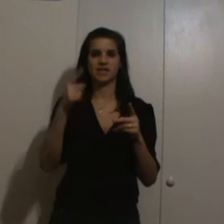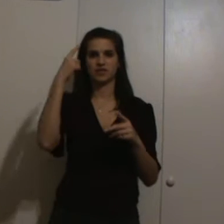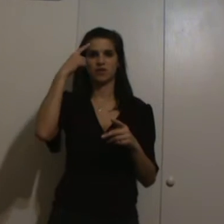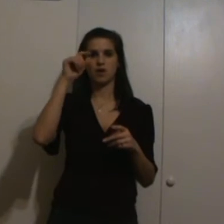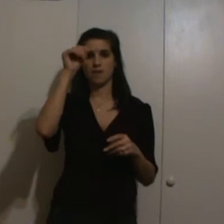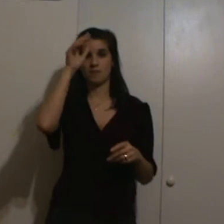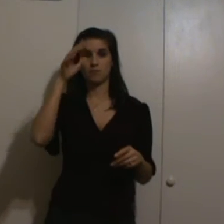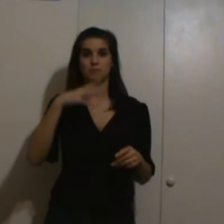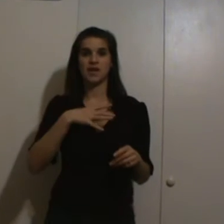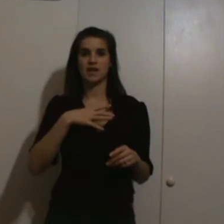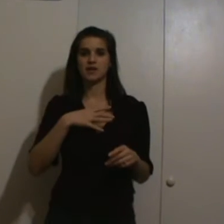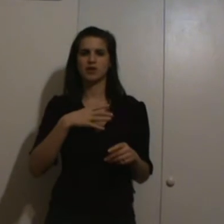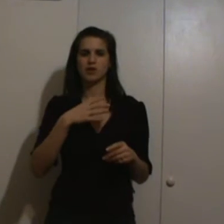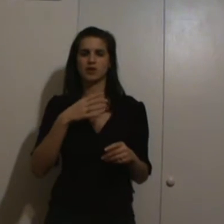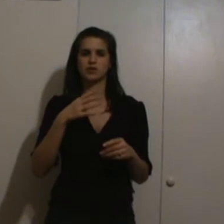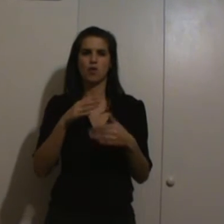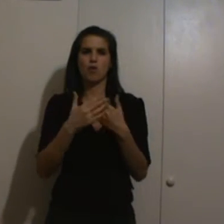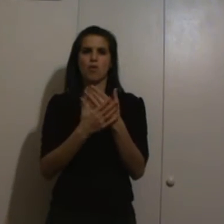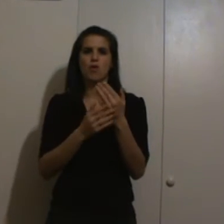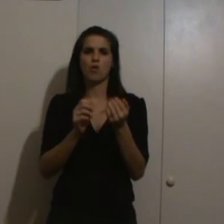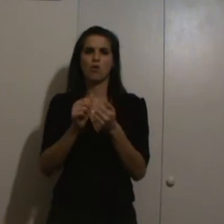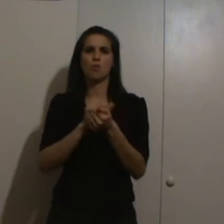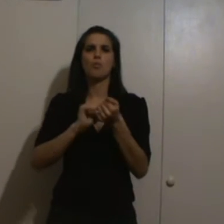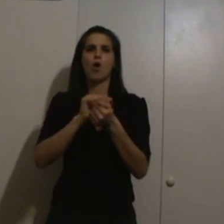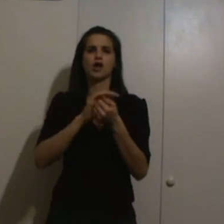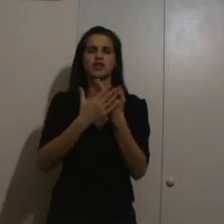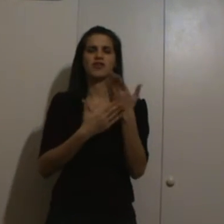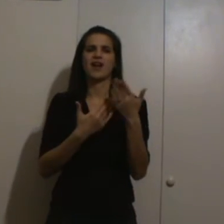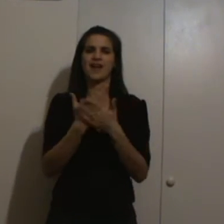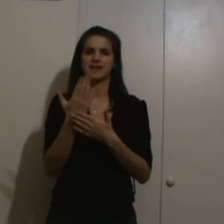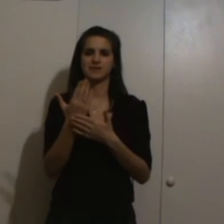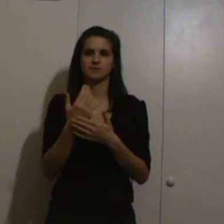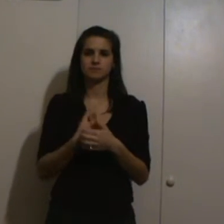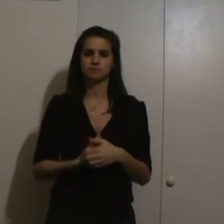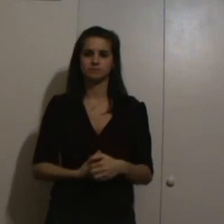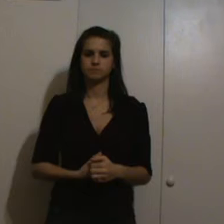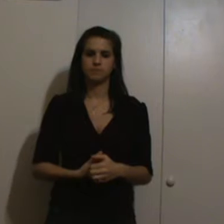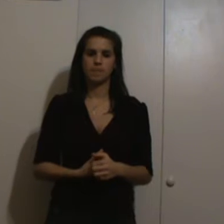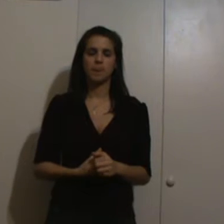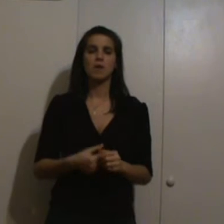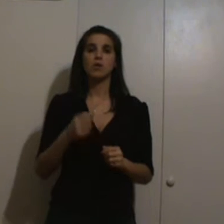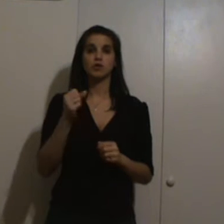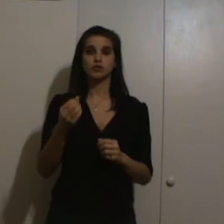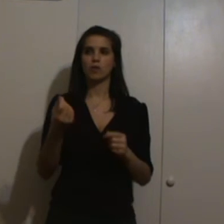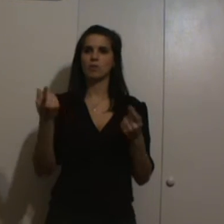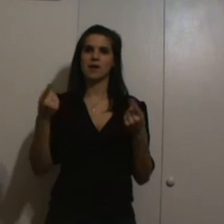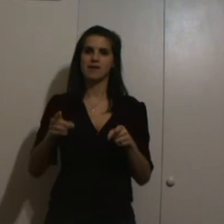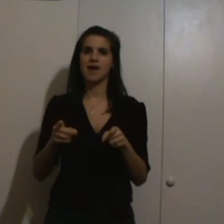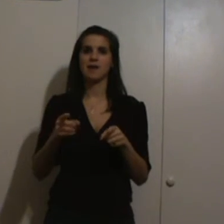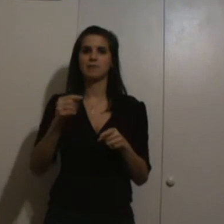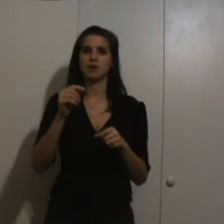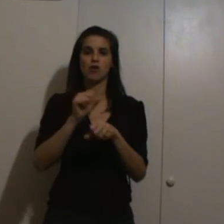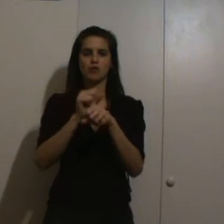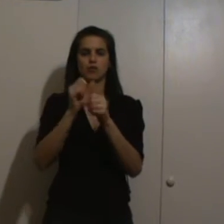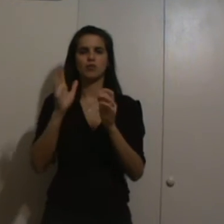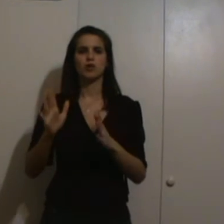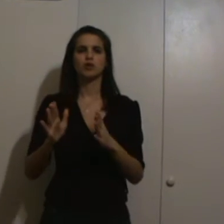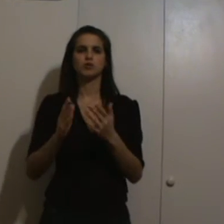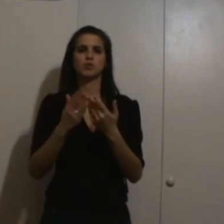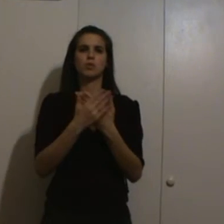practice of washing them in the water that was ladled into the sausage. Under the system of rigid economy